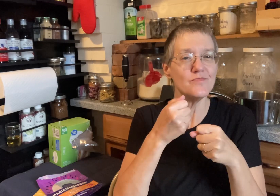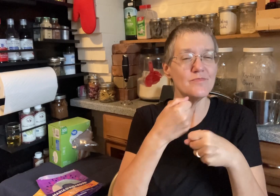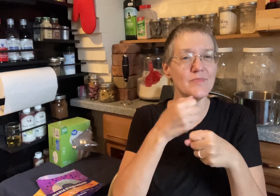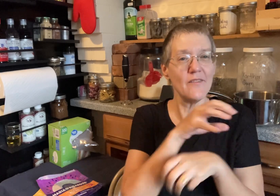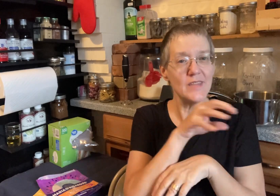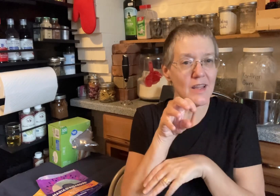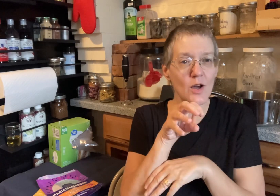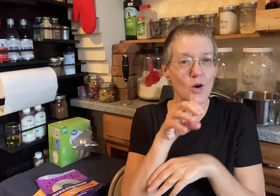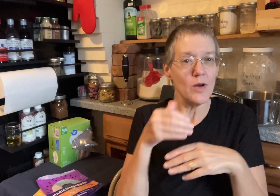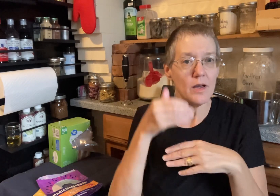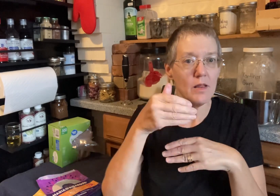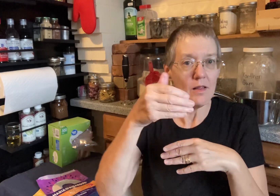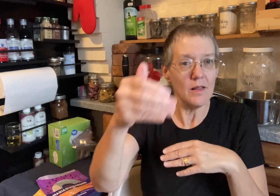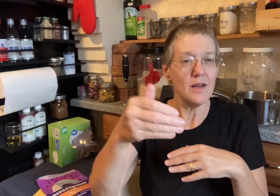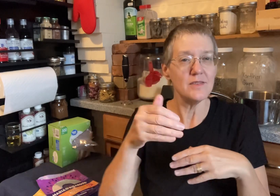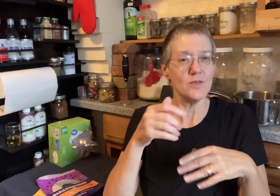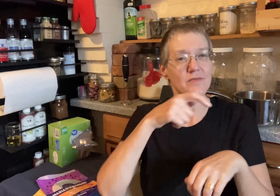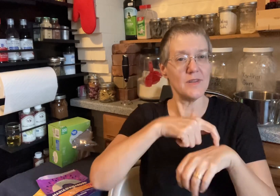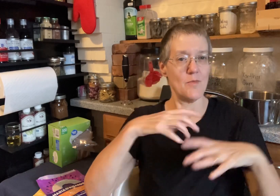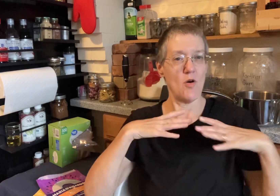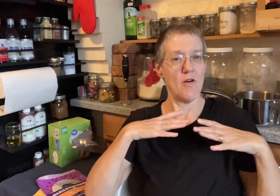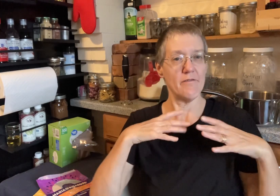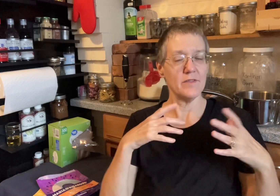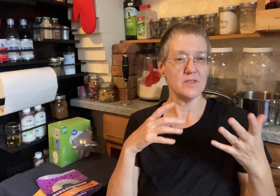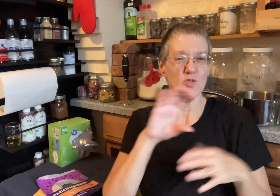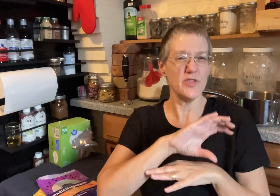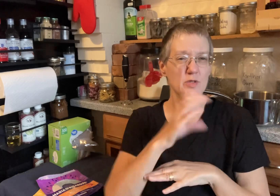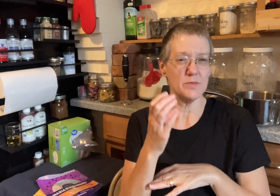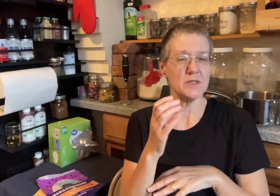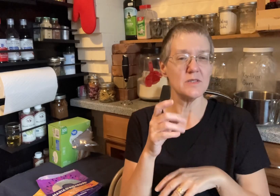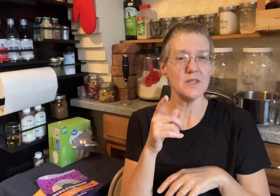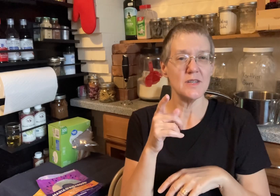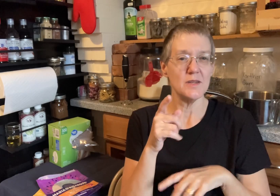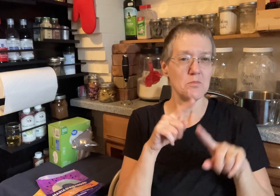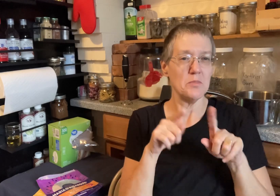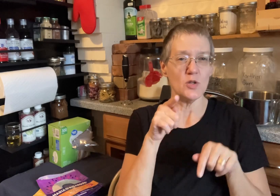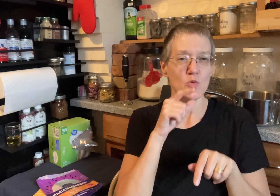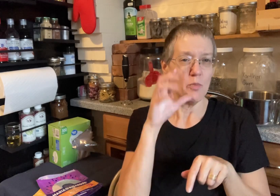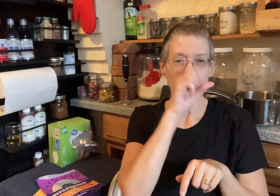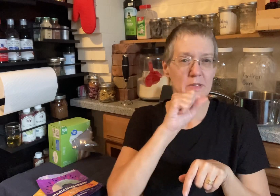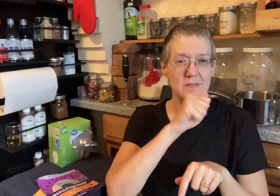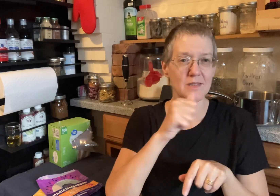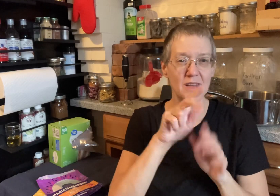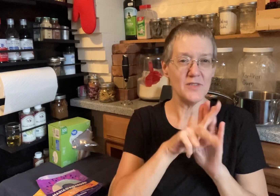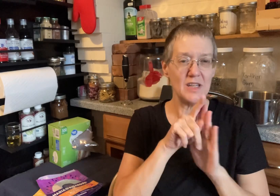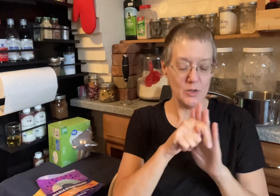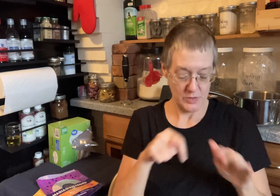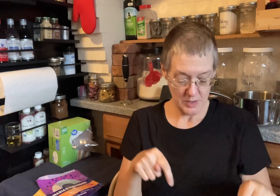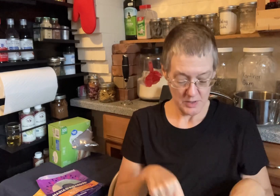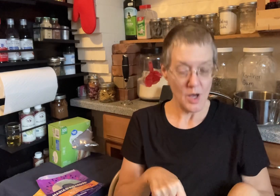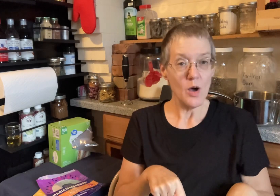I'm trying to make videos ahead so I can have some time off during the holidays, but I don't want you guys to miss any video